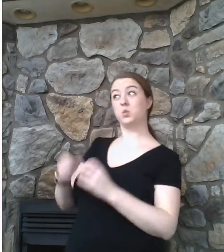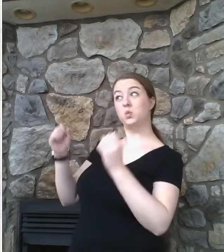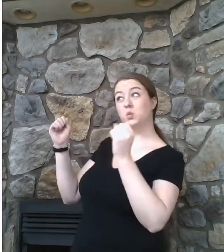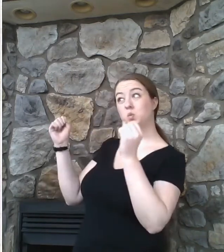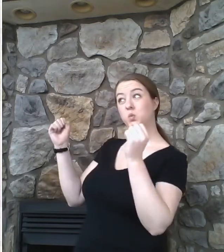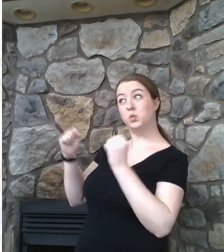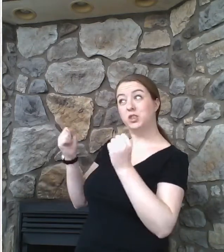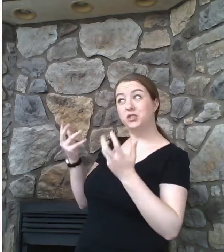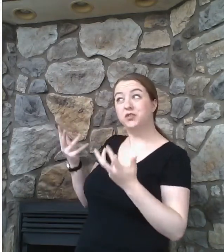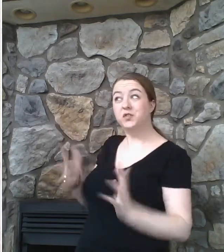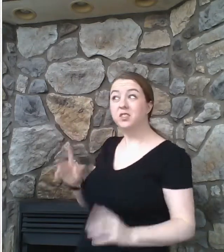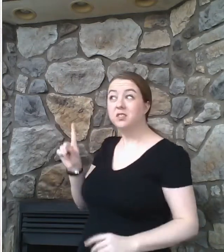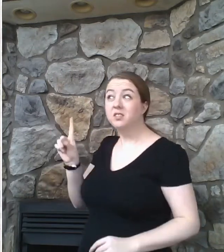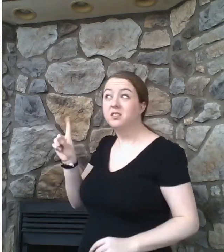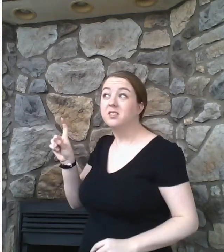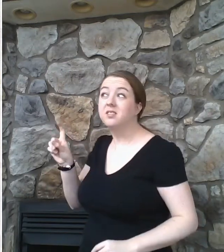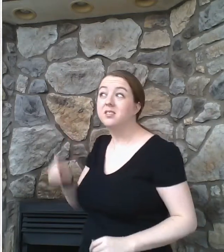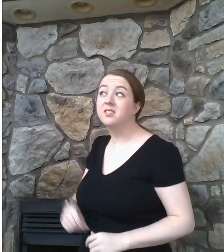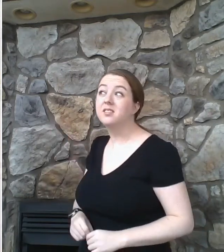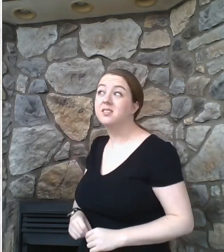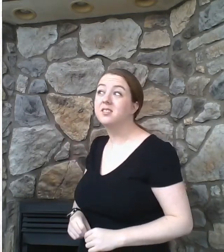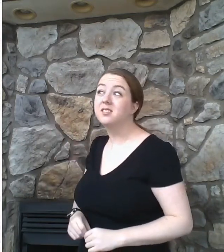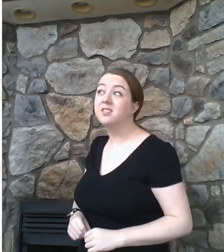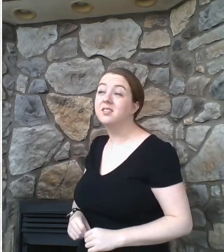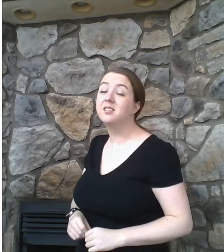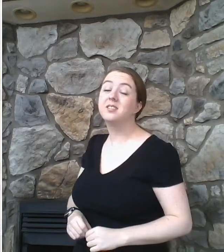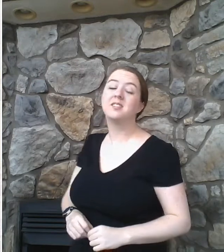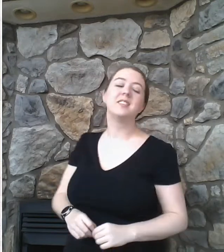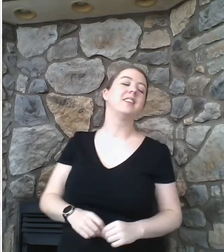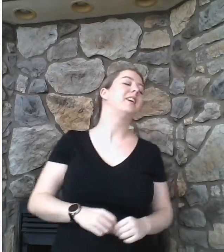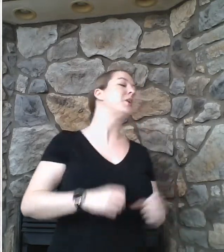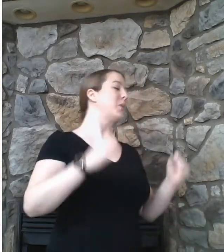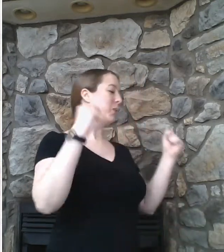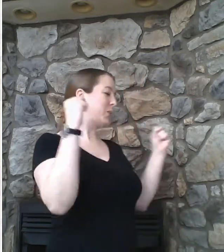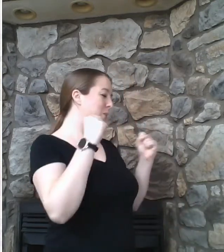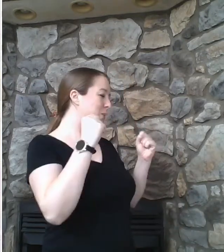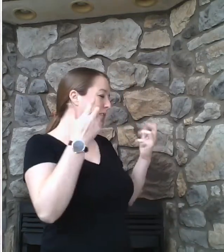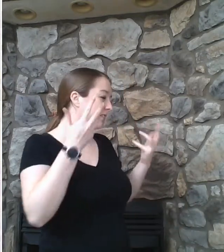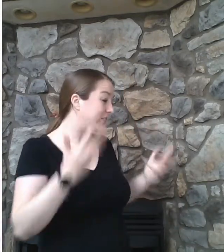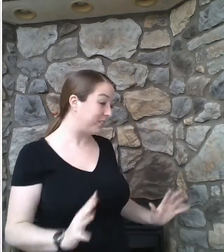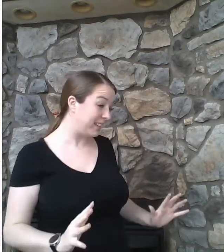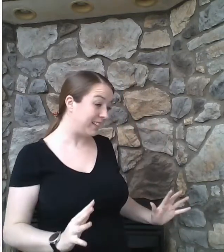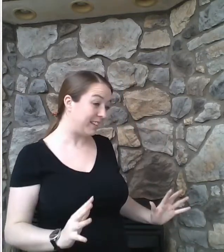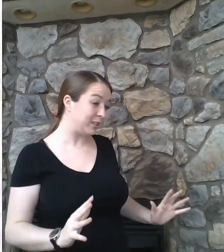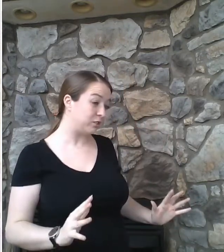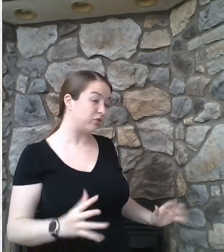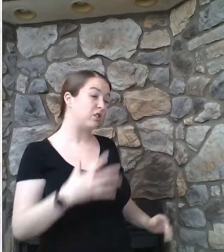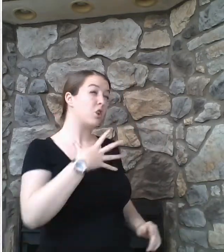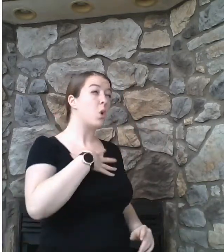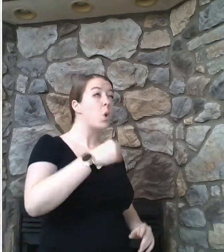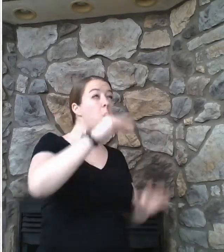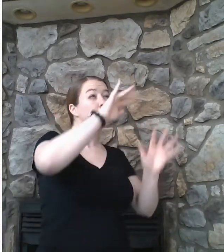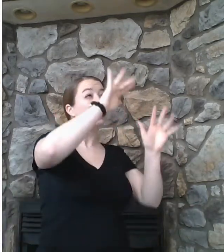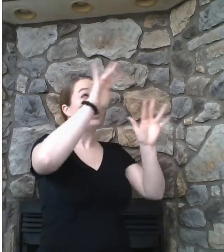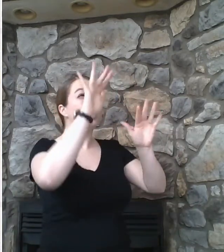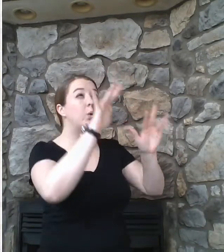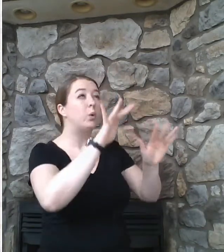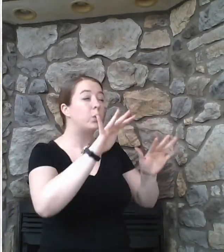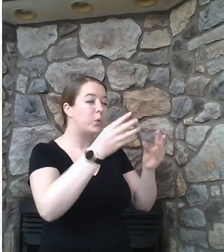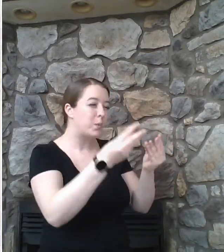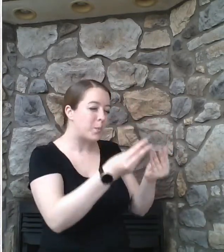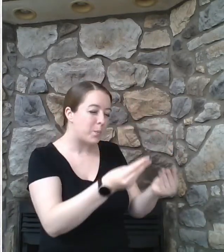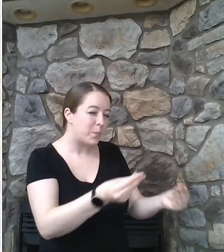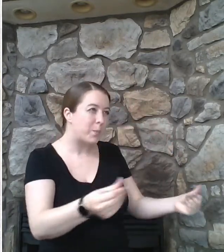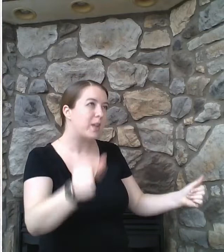And the end of winter? The little boy asked. The end of winter, when the snow